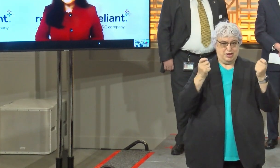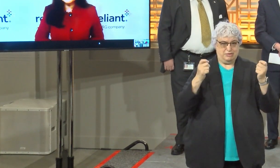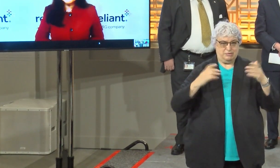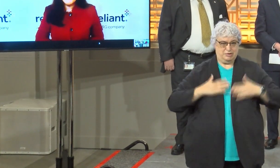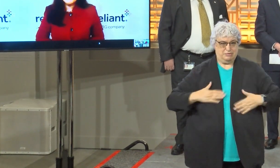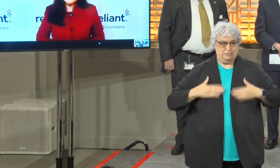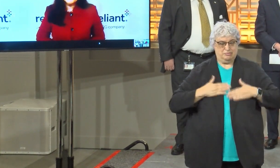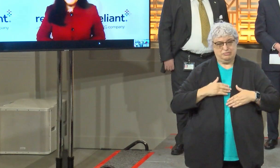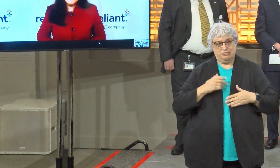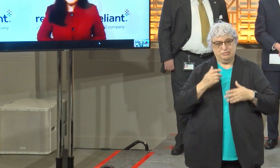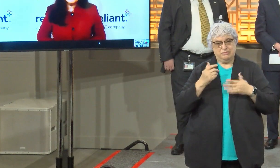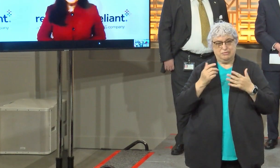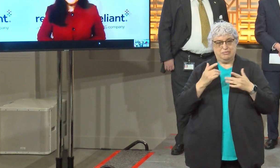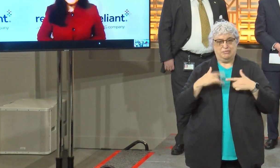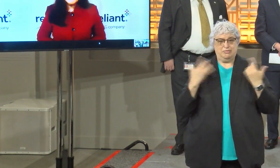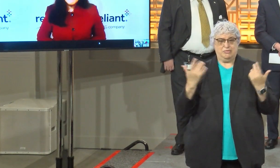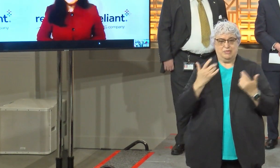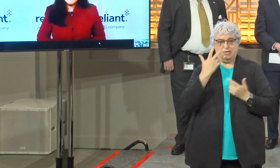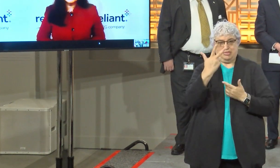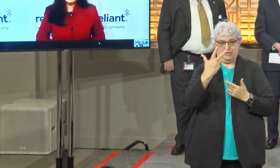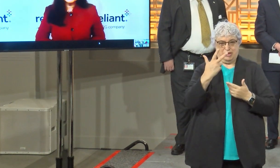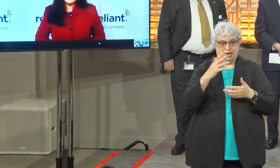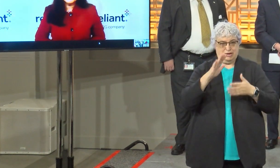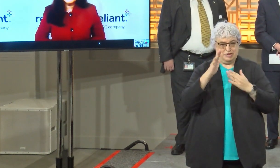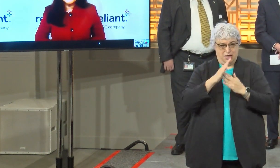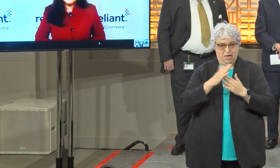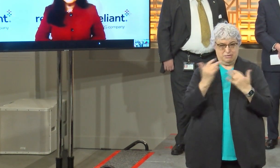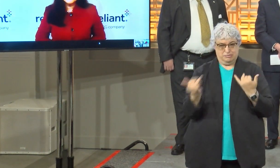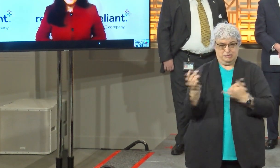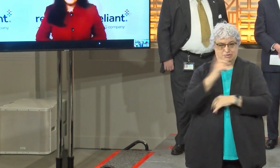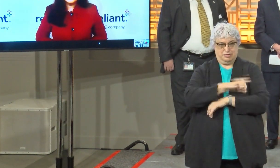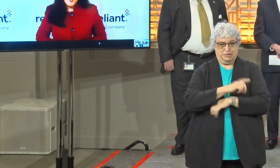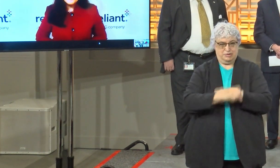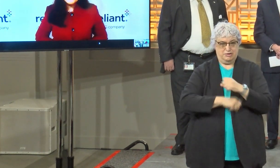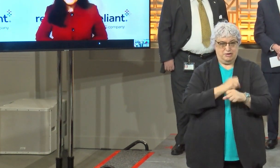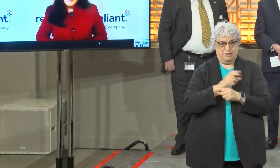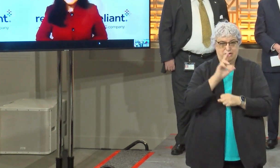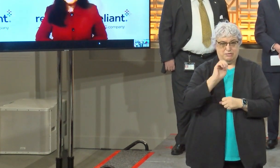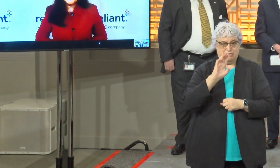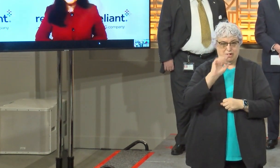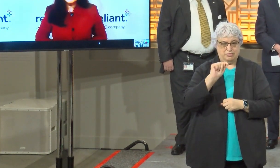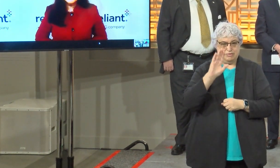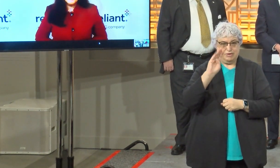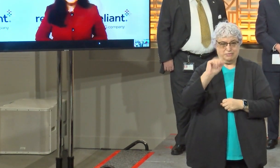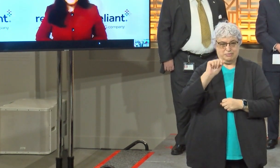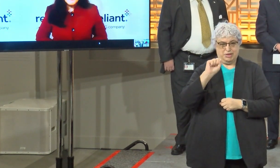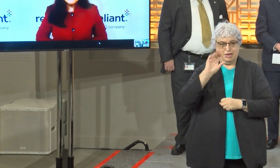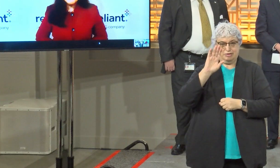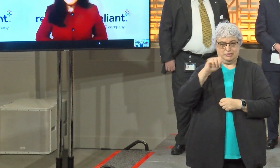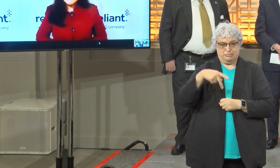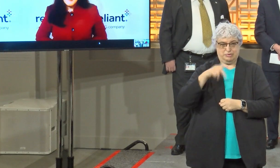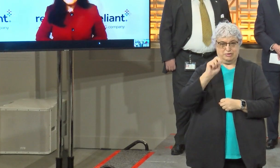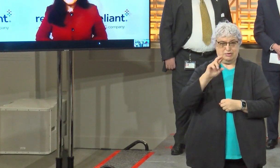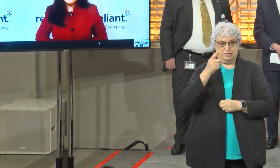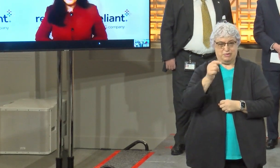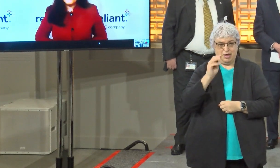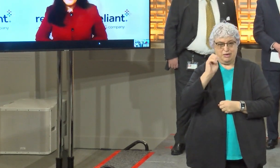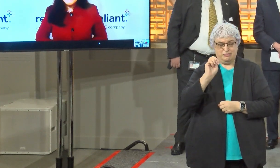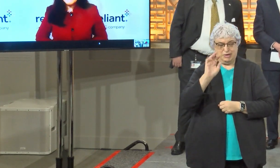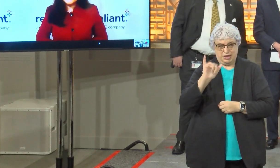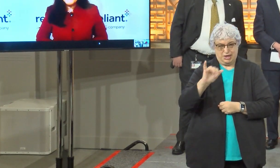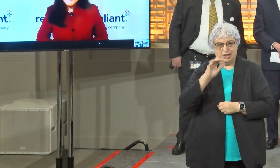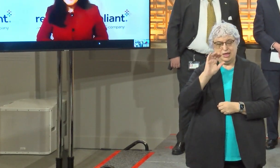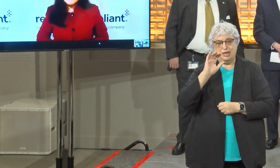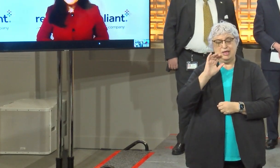thrilled today to announce the 3 headliners for this year are Robert Glasper, a Grammy and